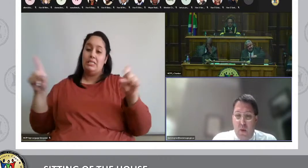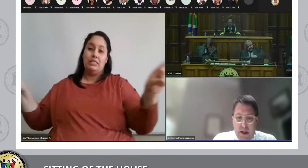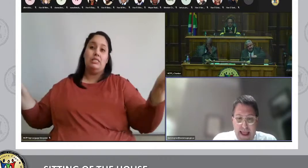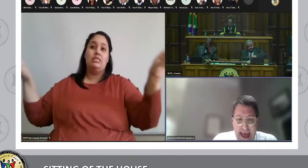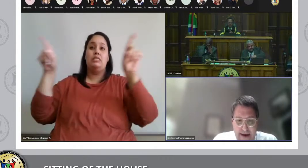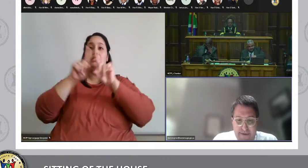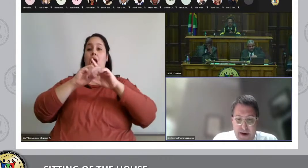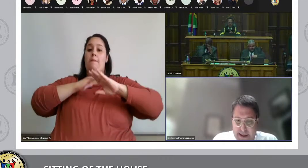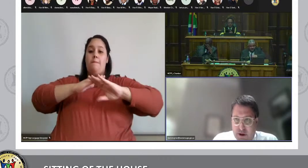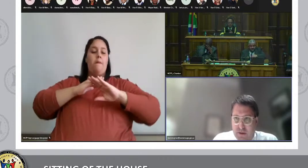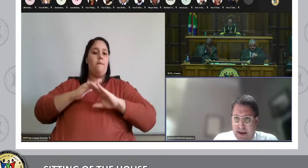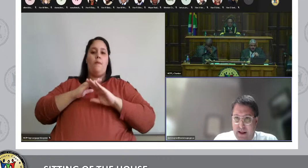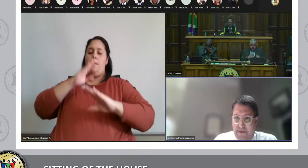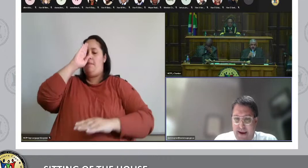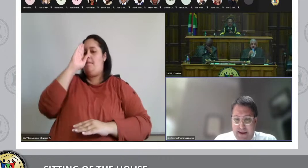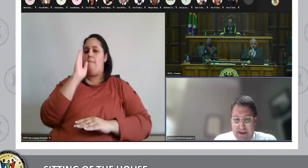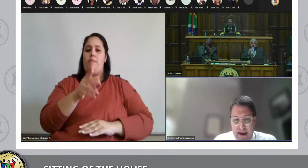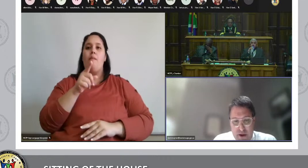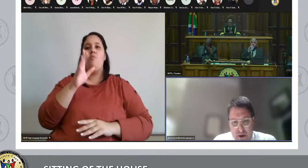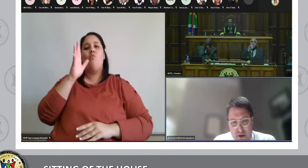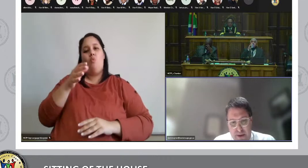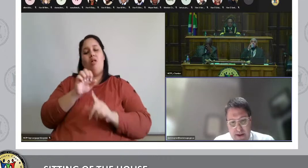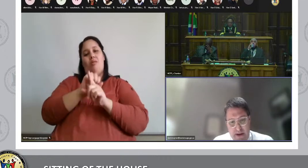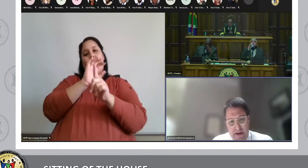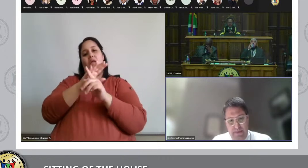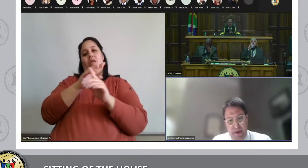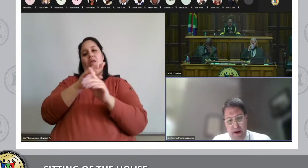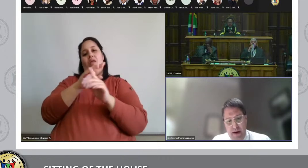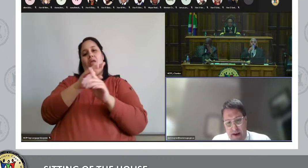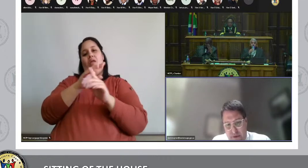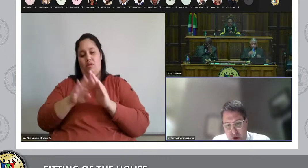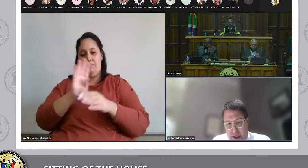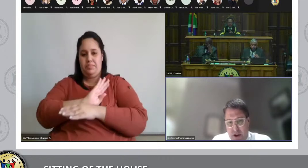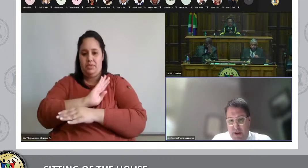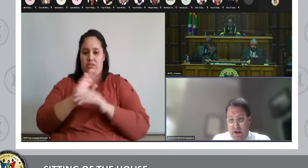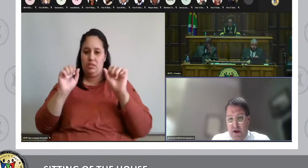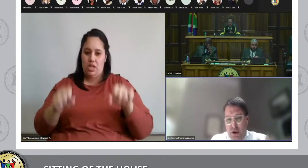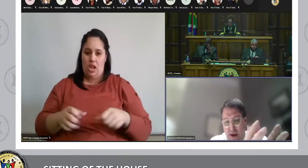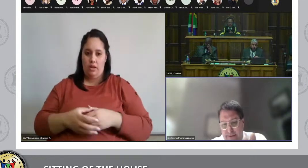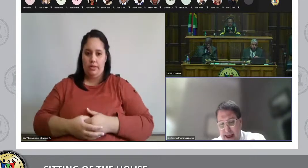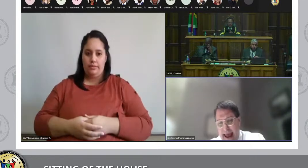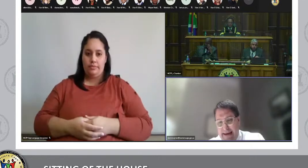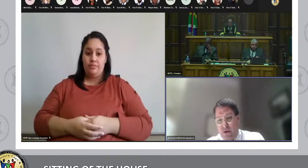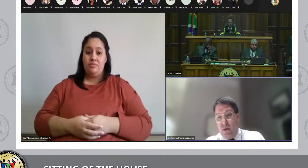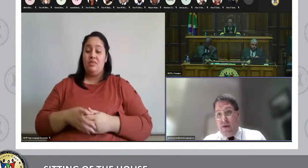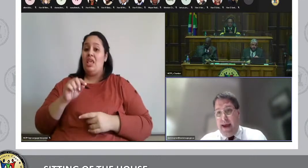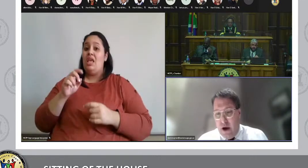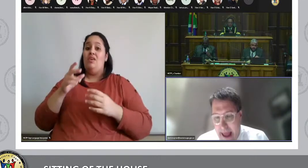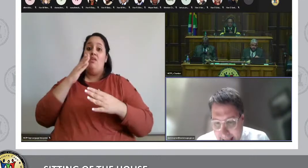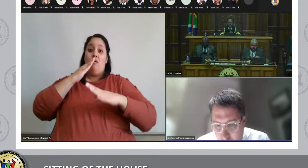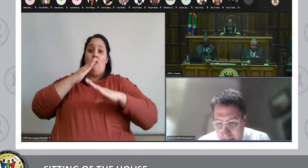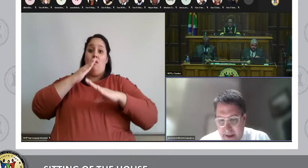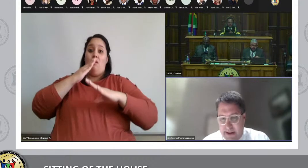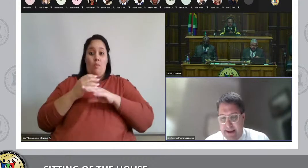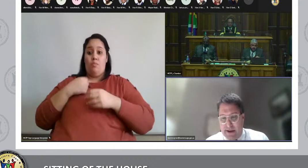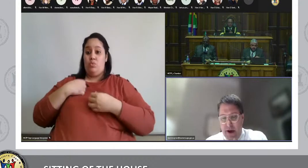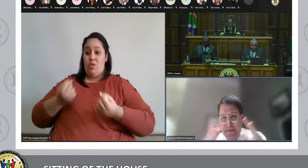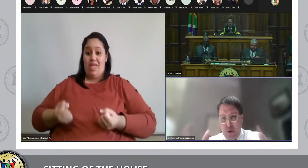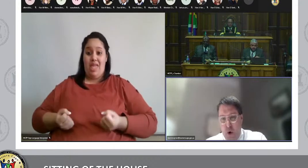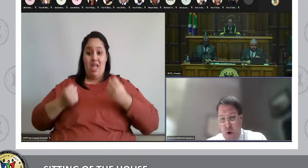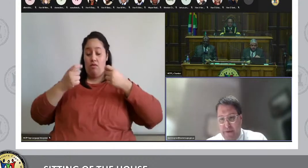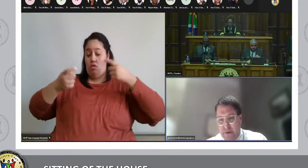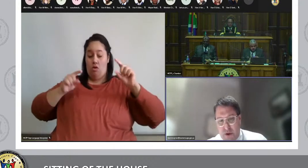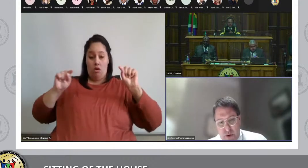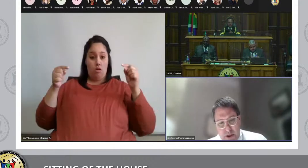course will have detrimental effects to business. If restrictions are too heavy-handed, or they lack common